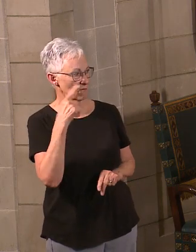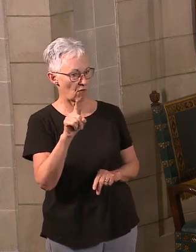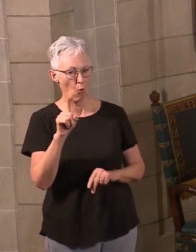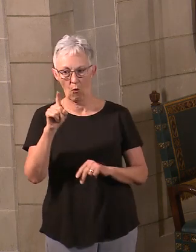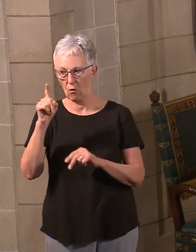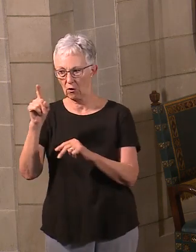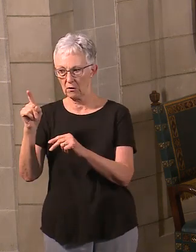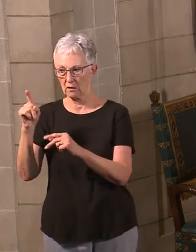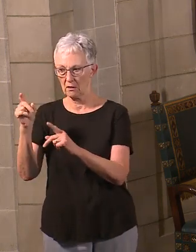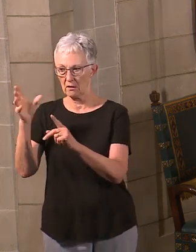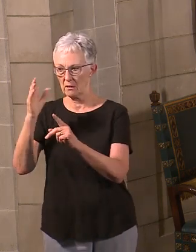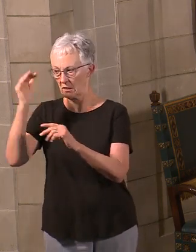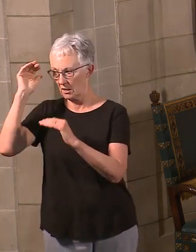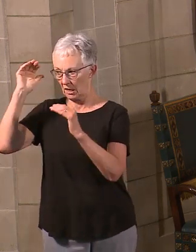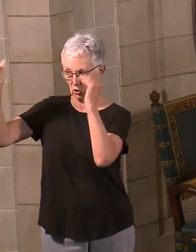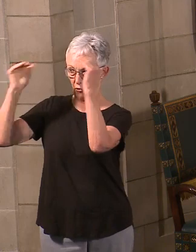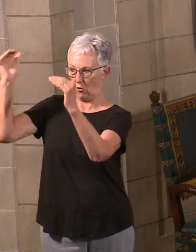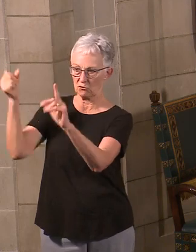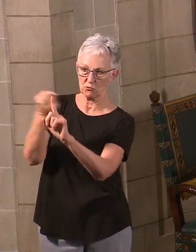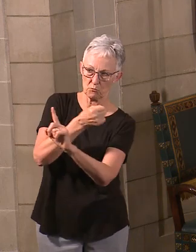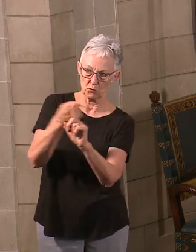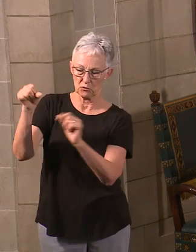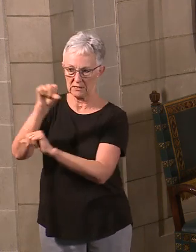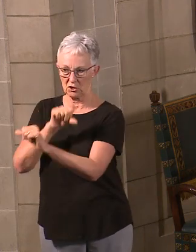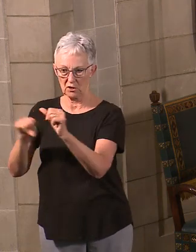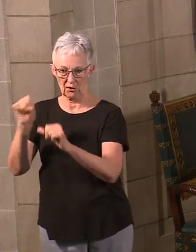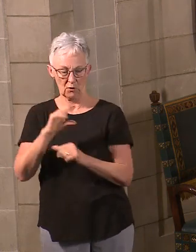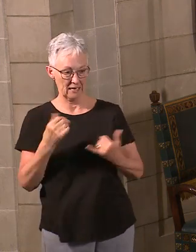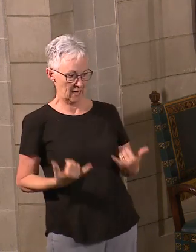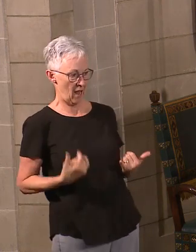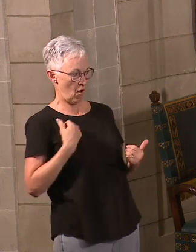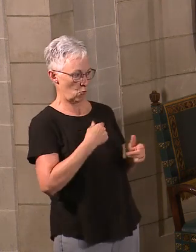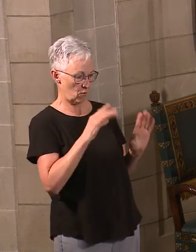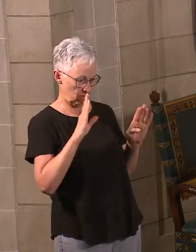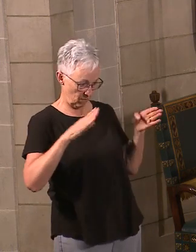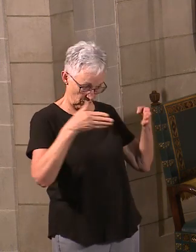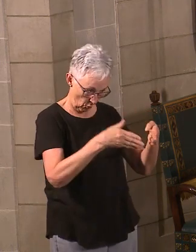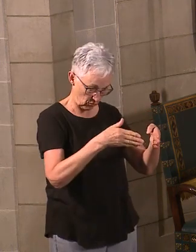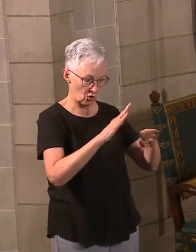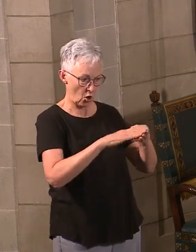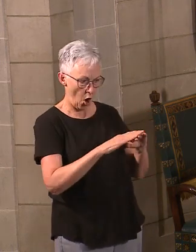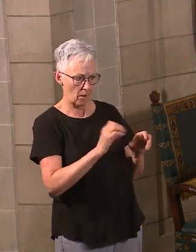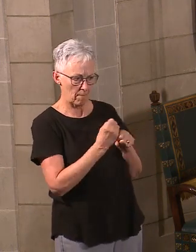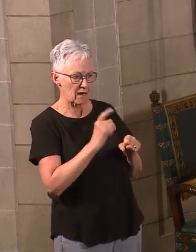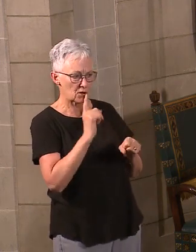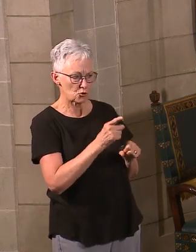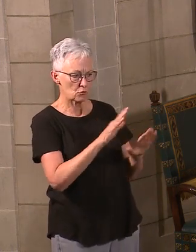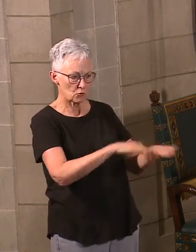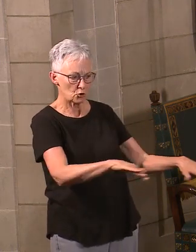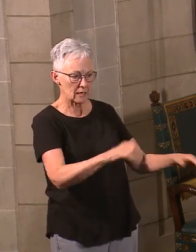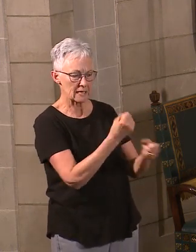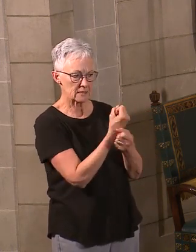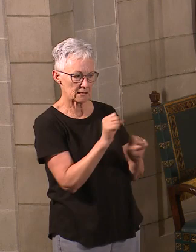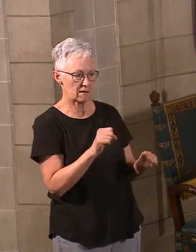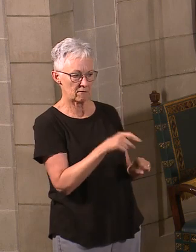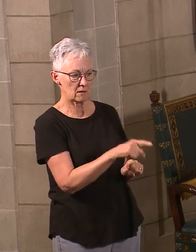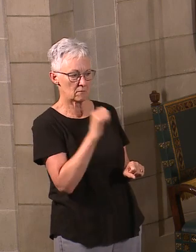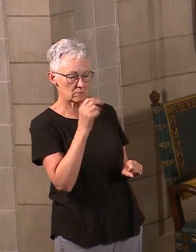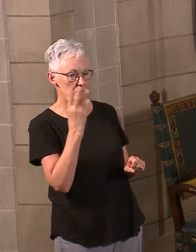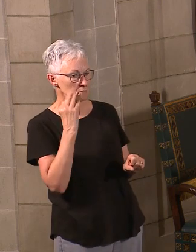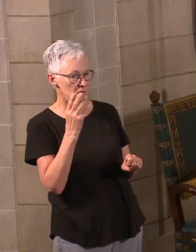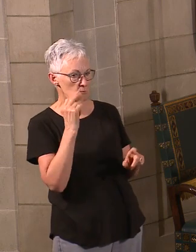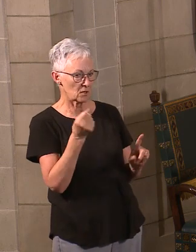abuse. This is what we were talking about in part when we're talking about staying connected, so that we can be out there looking out for the people who are vulnerable in our society,